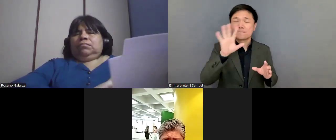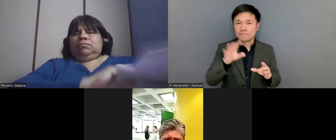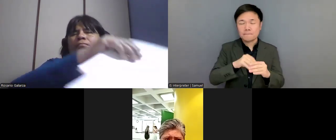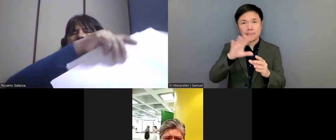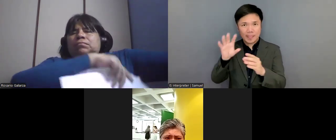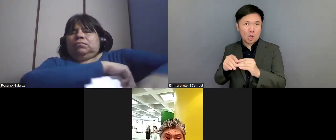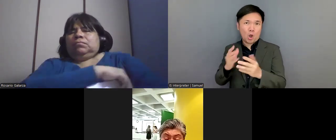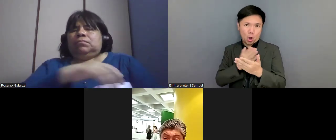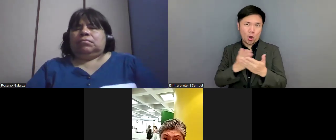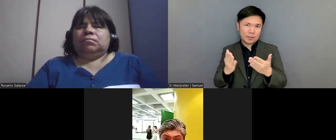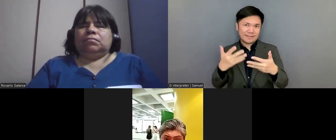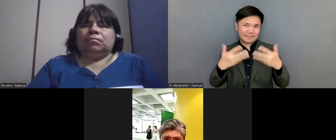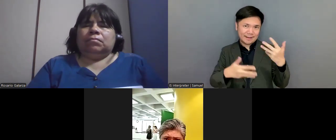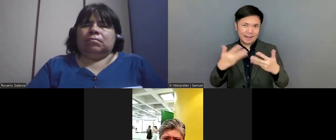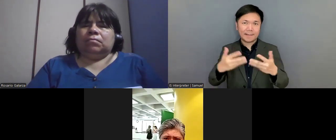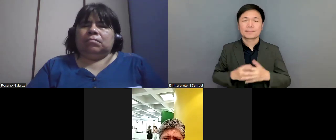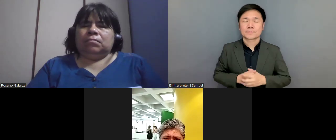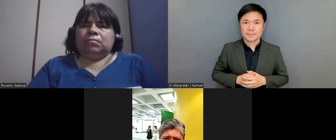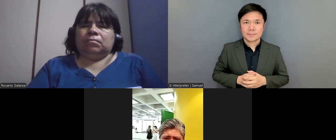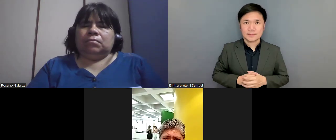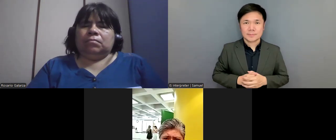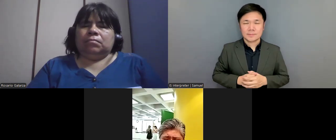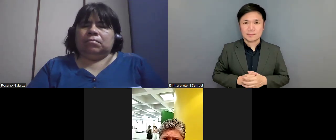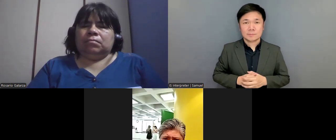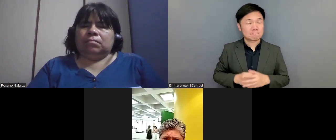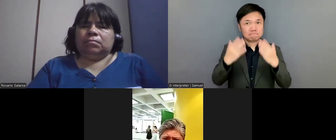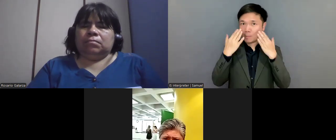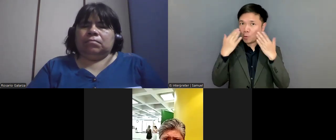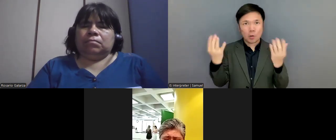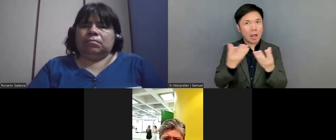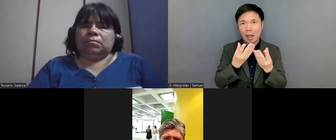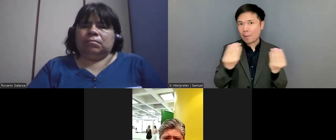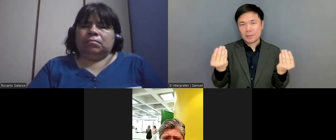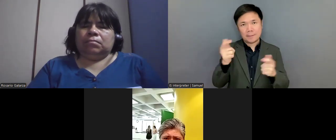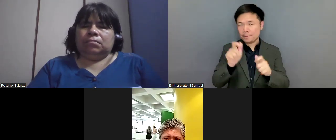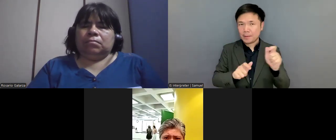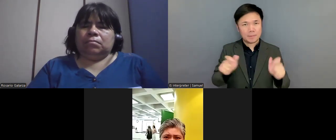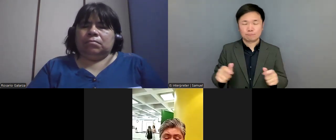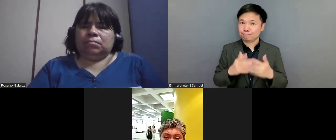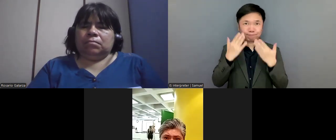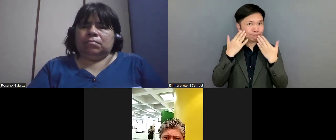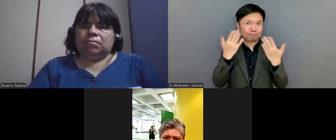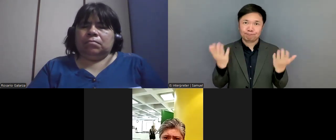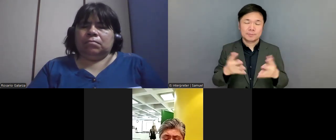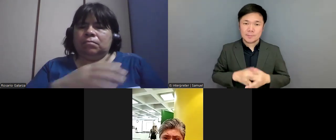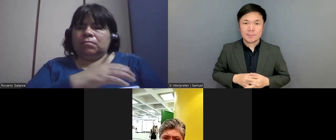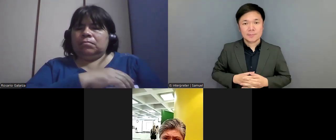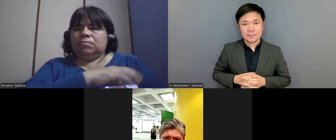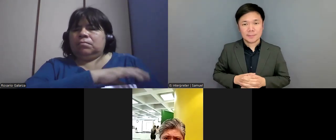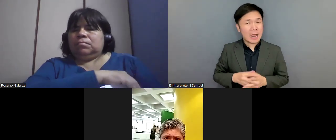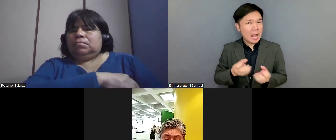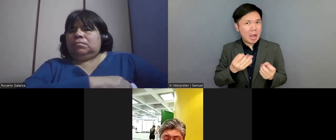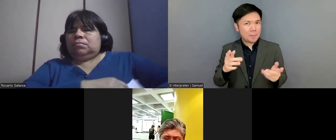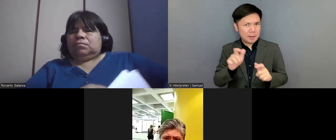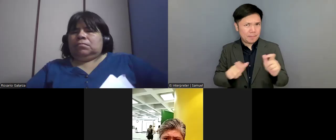statistical existen. data. También no sabemos We don't exactamente know the exact cuántas number. personas We don't indígenas know con how discapacidad many se encuentran en people with